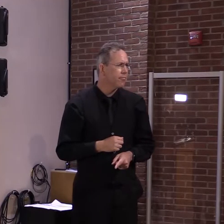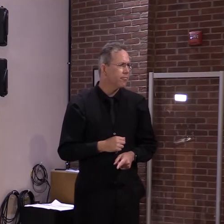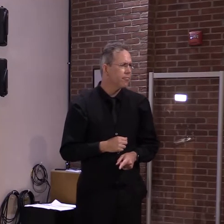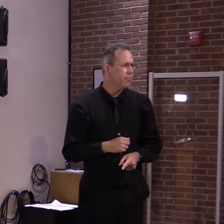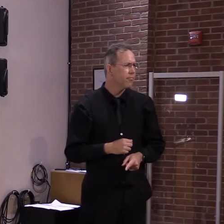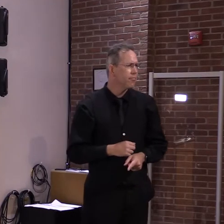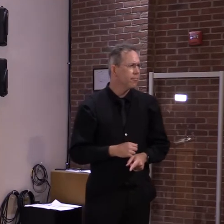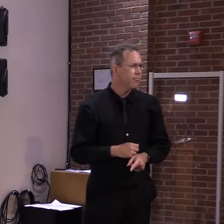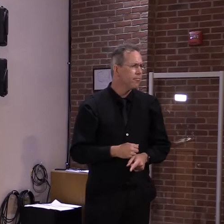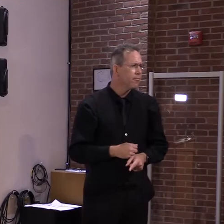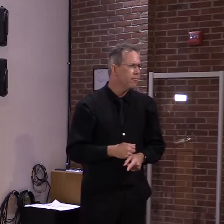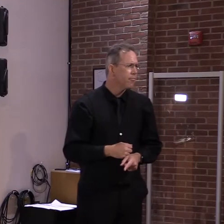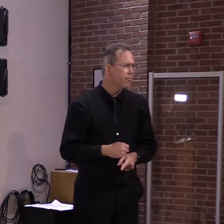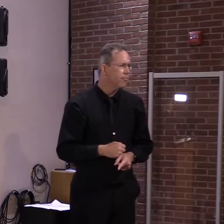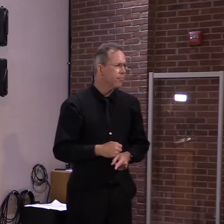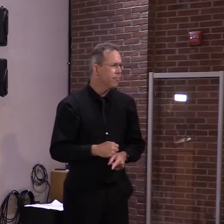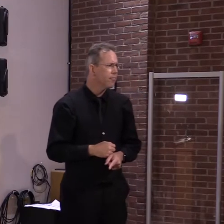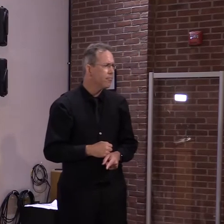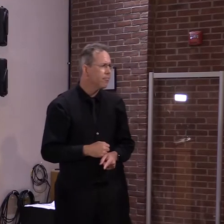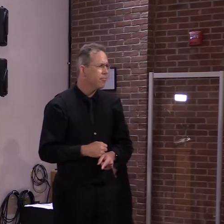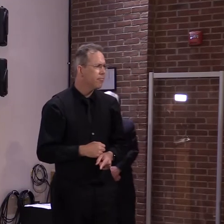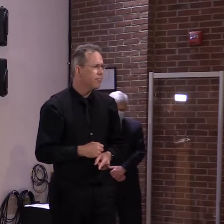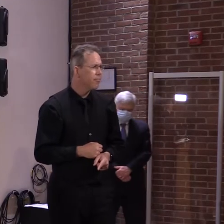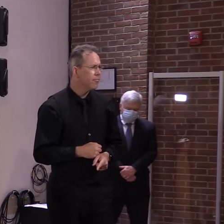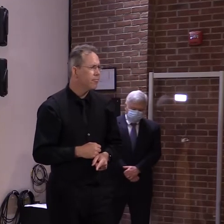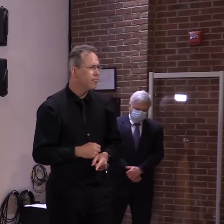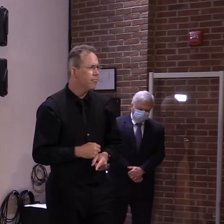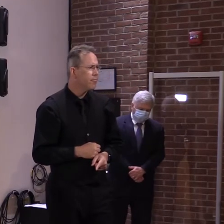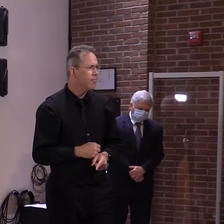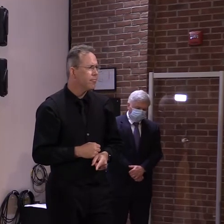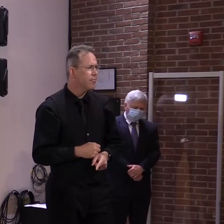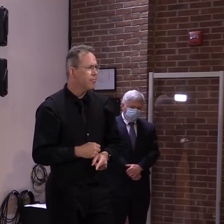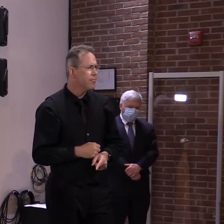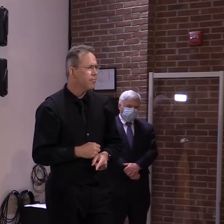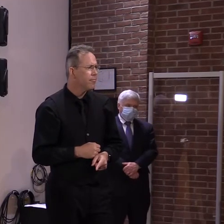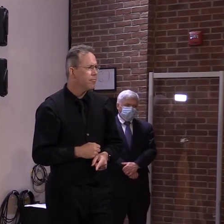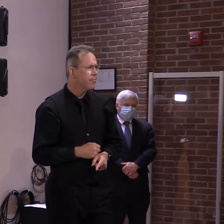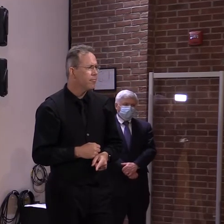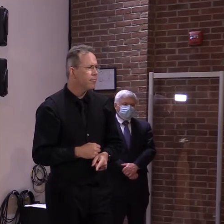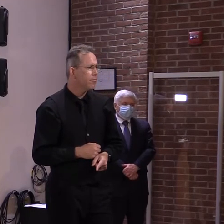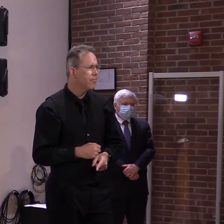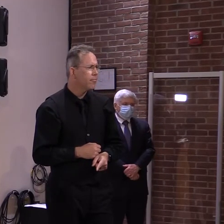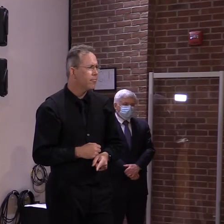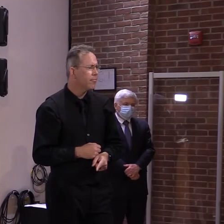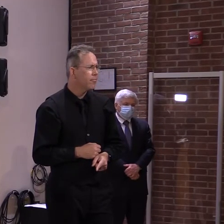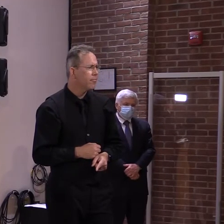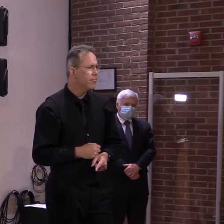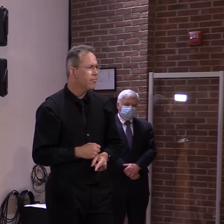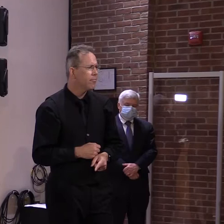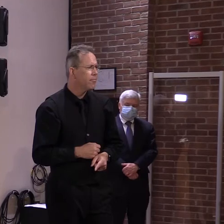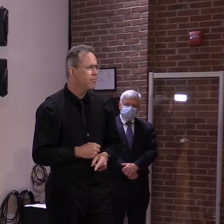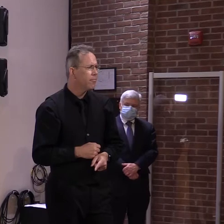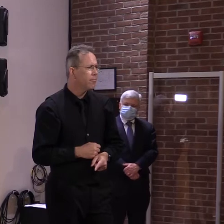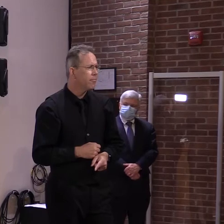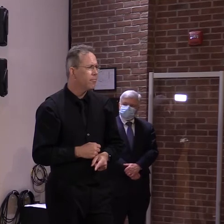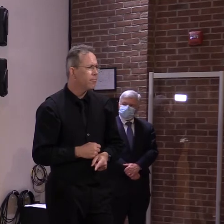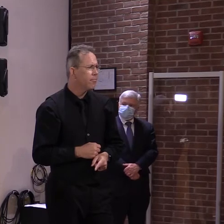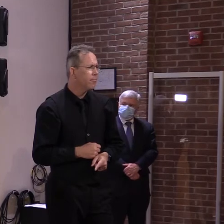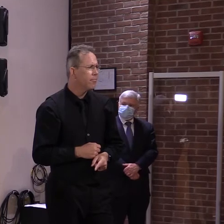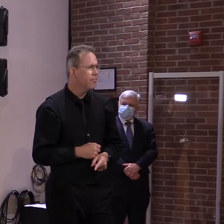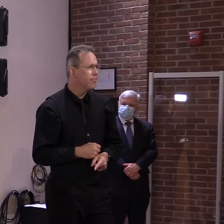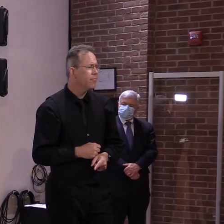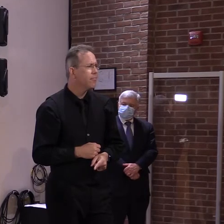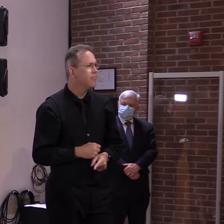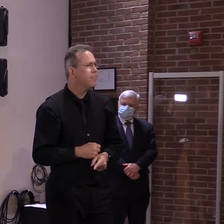we've been measuring it, and that, quote, the potential implications are a bit unclear. And I wonder if you or